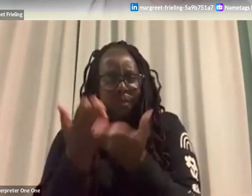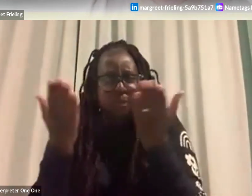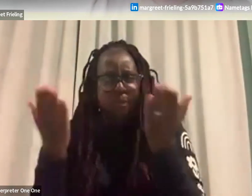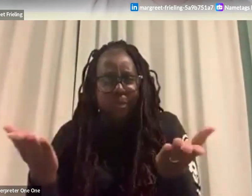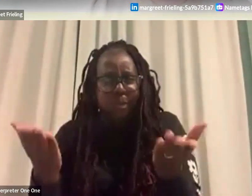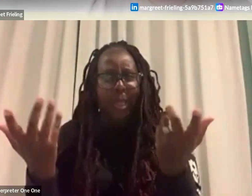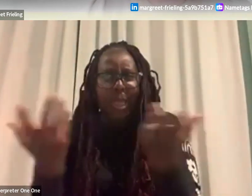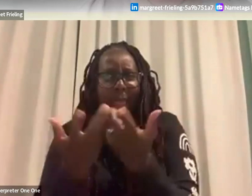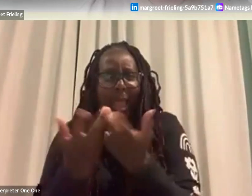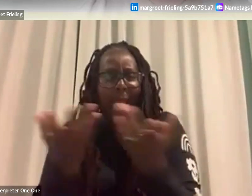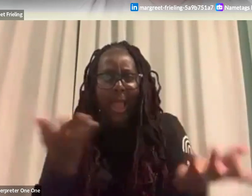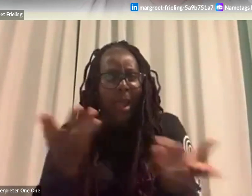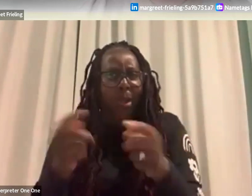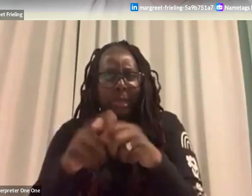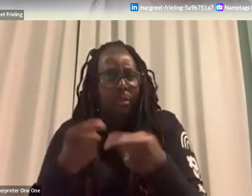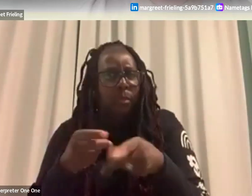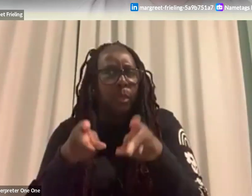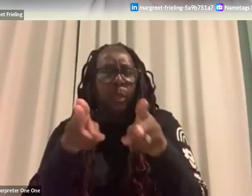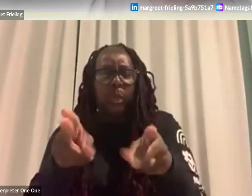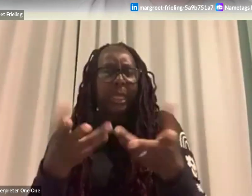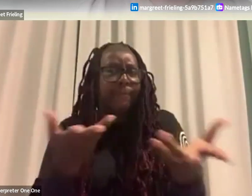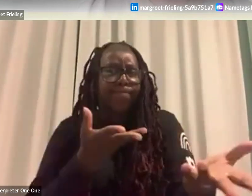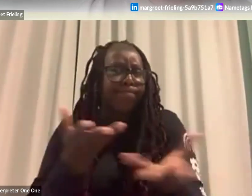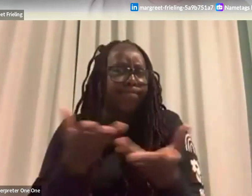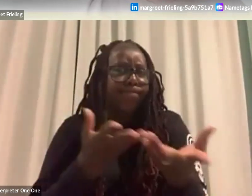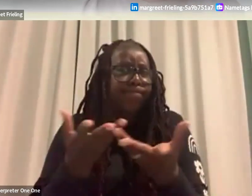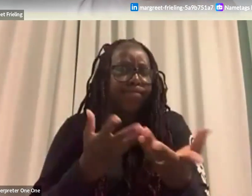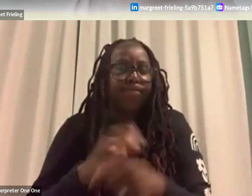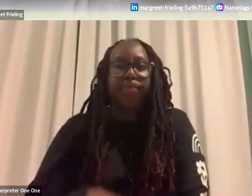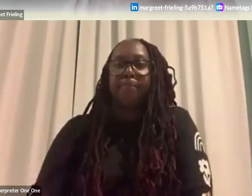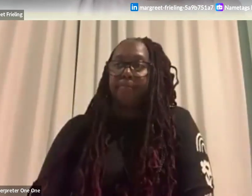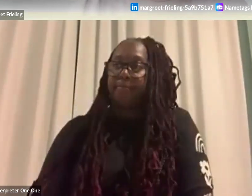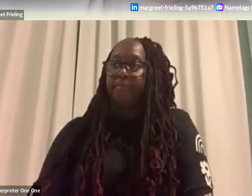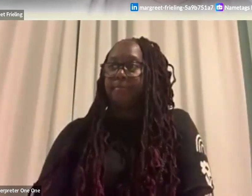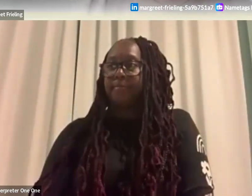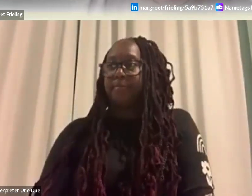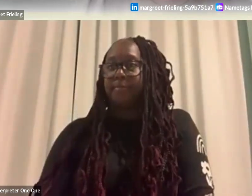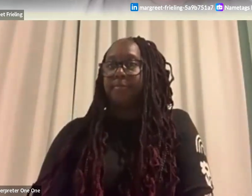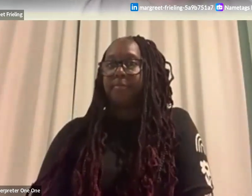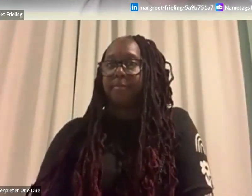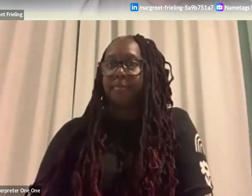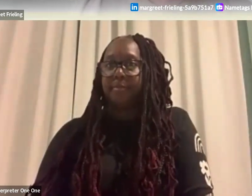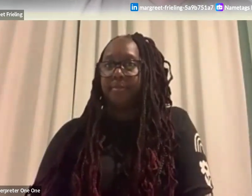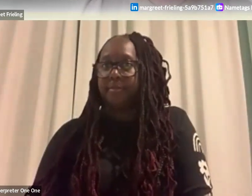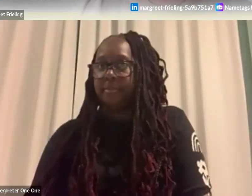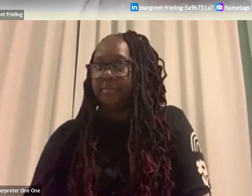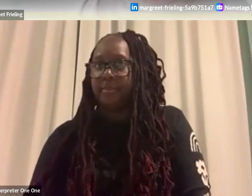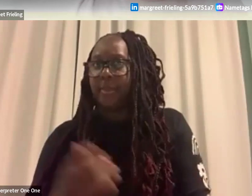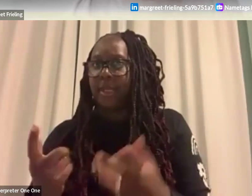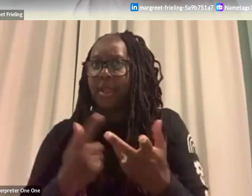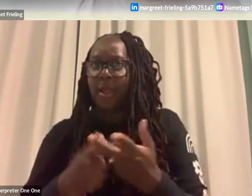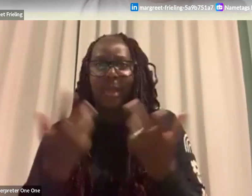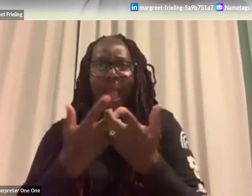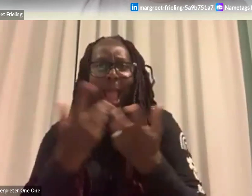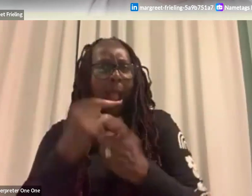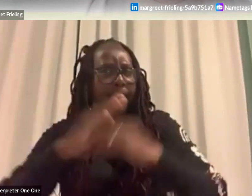as quantitatively, and the different ways in which this can be done. Then there's a module about how to build a